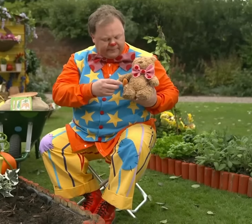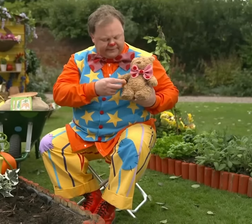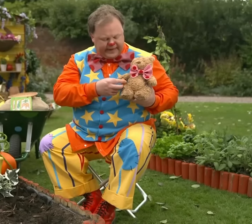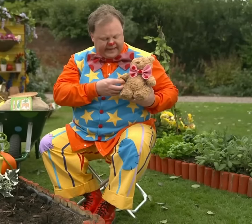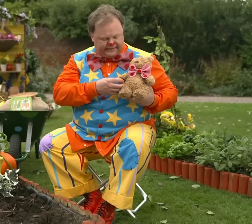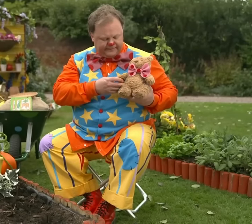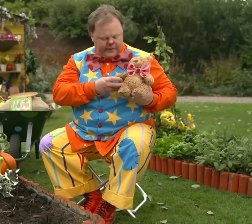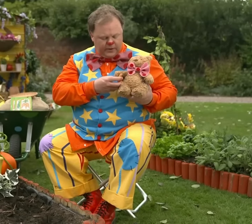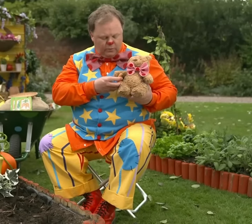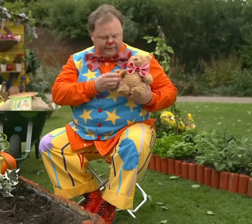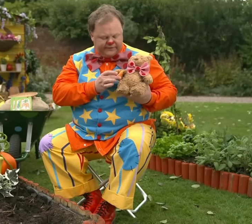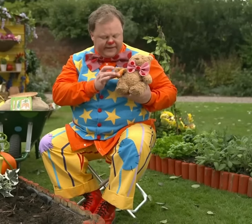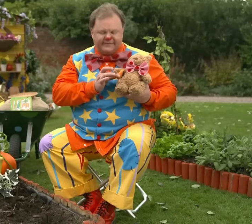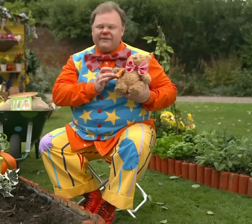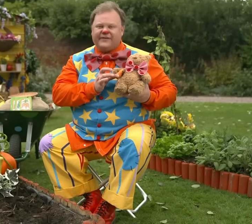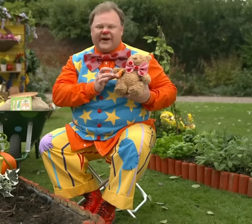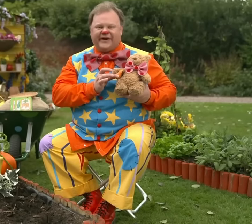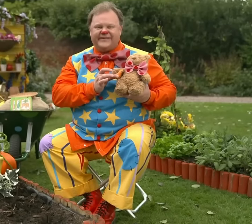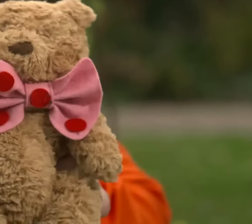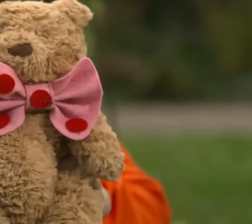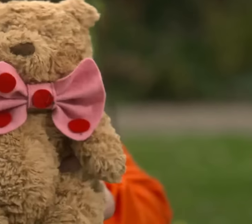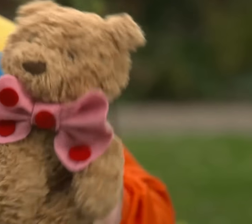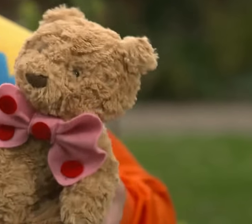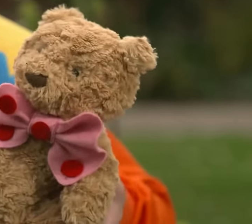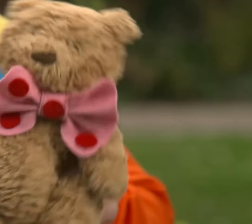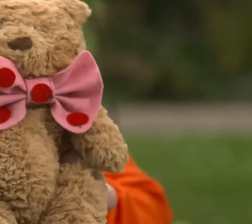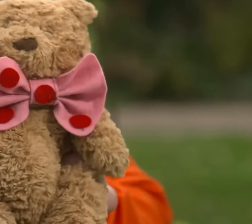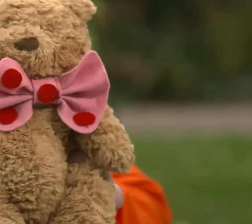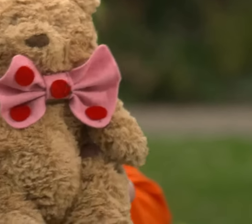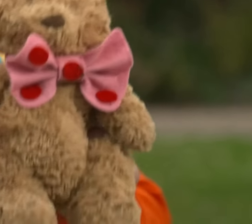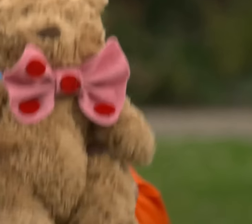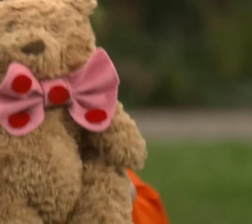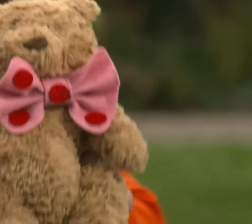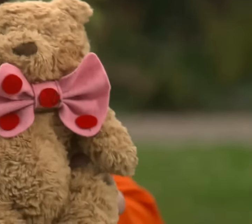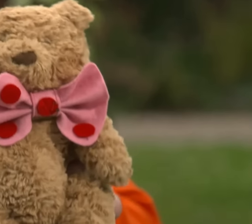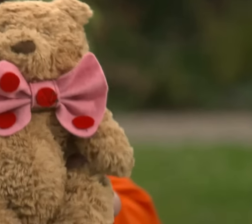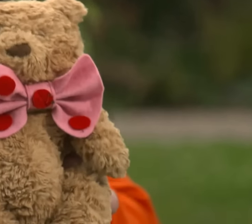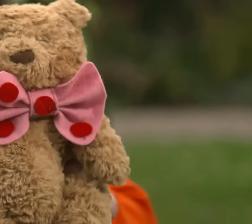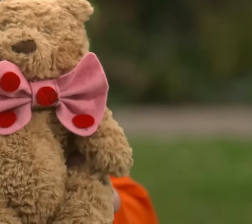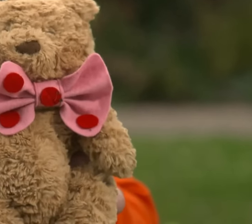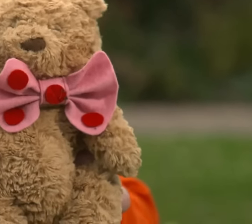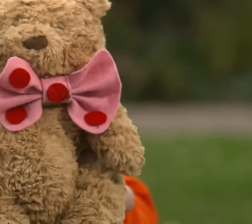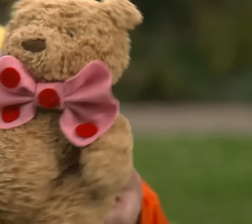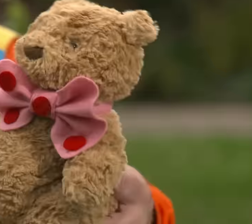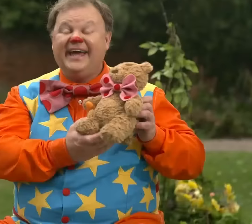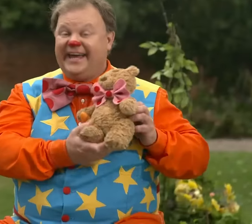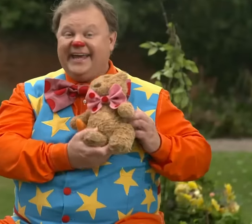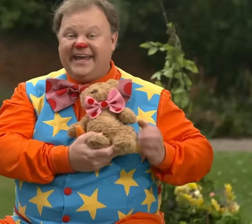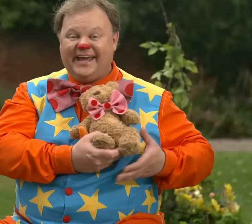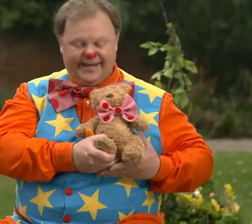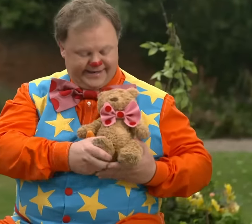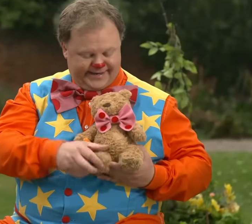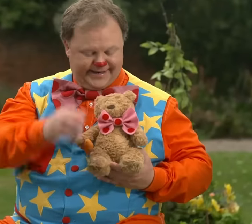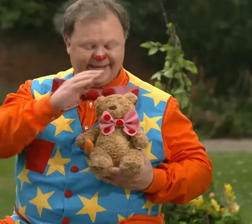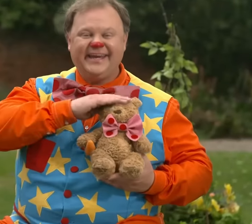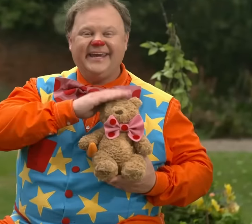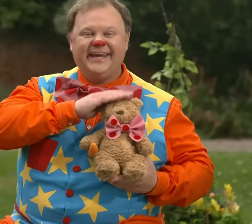Tumble Ted, what's this you've got? It's a carrot. Mr. Tumble, can you show us the sign for